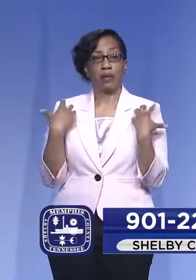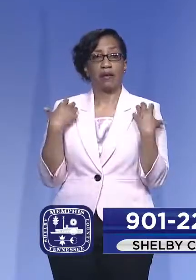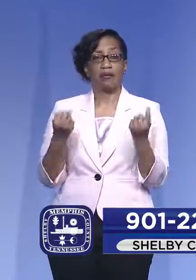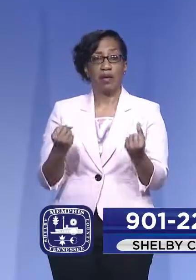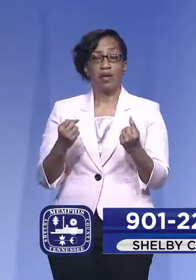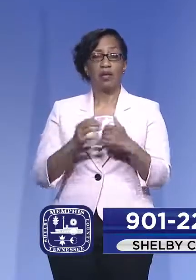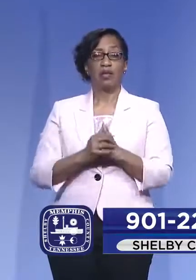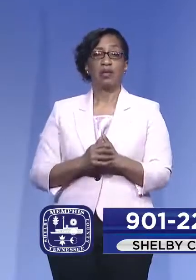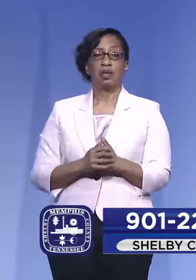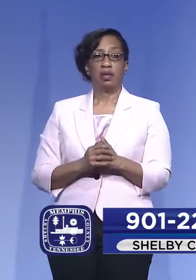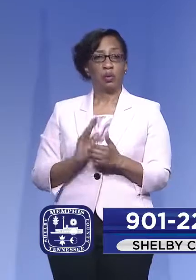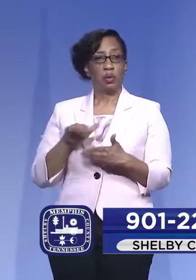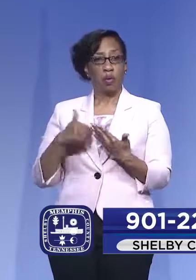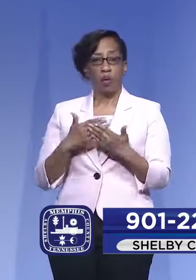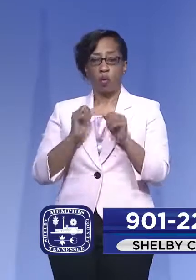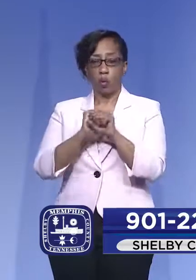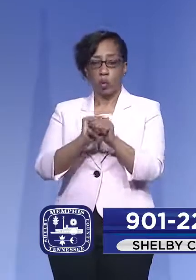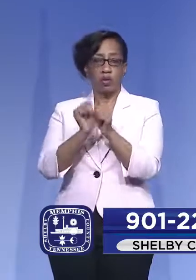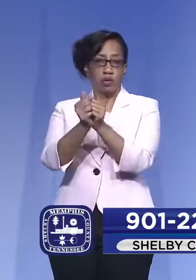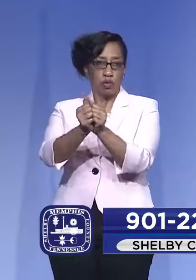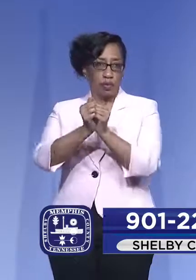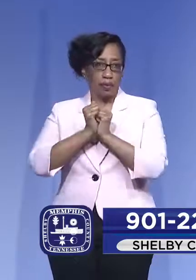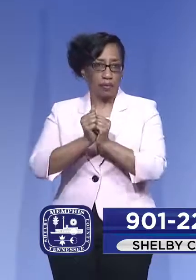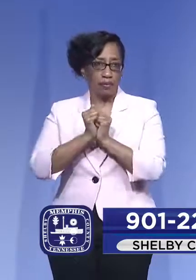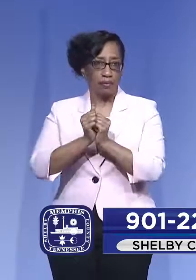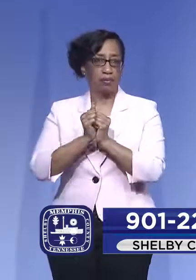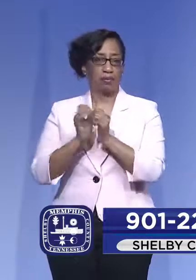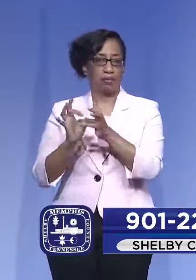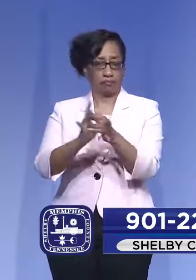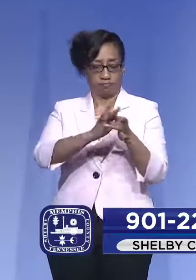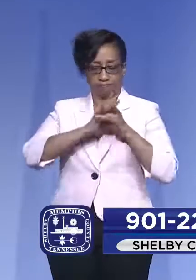we want to say as far as